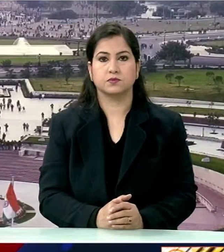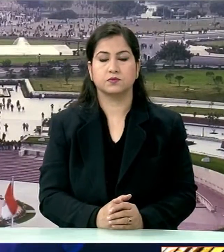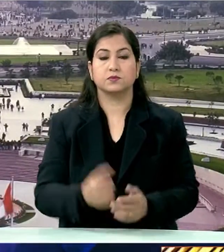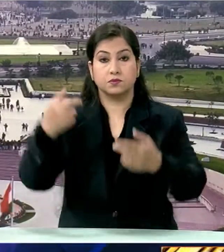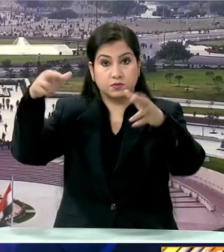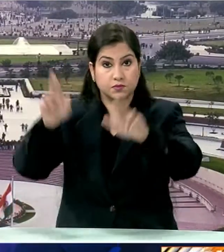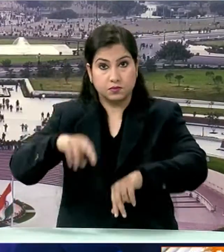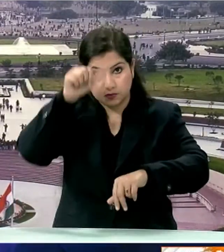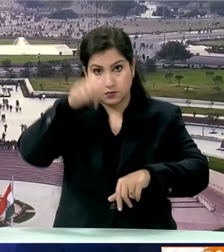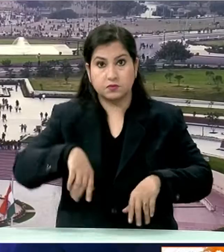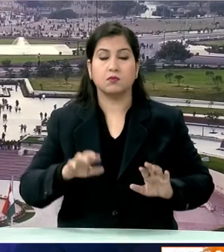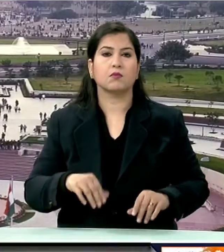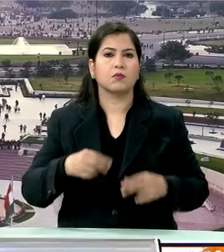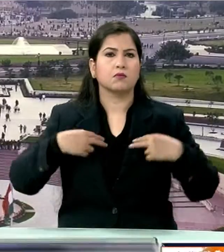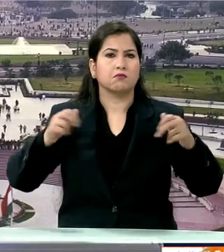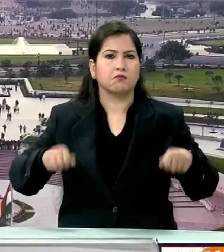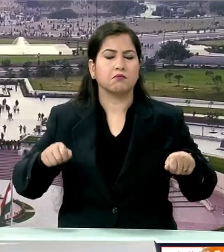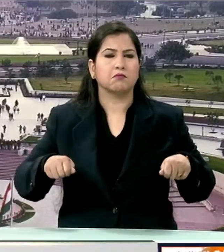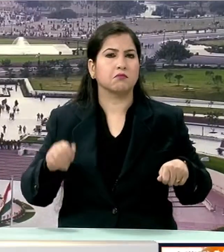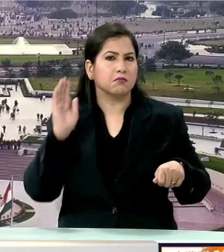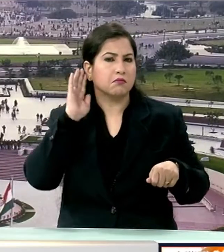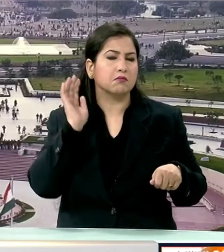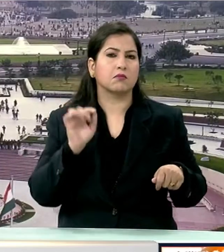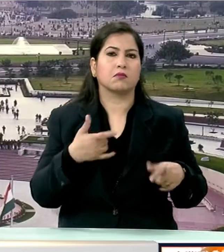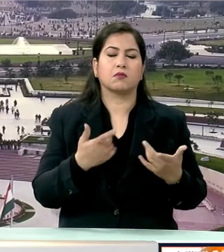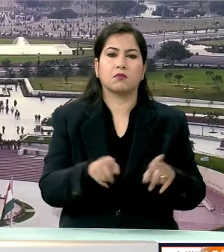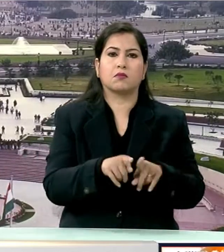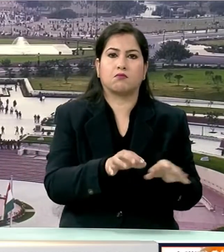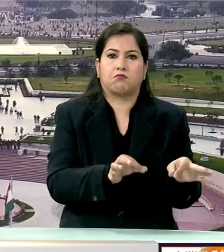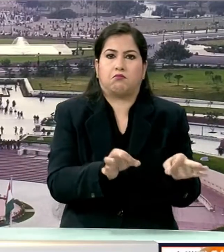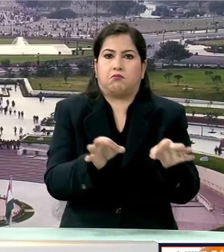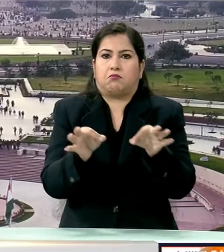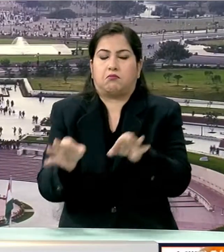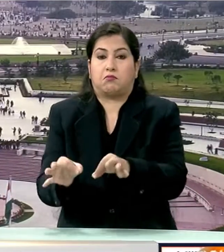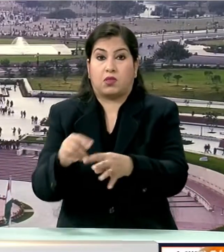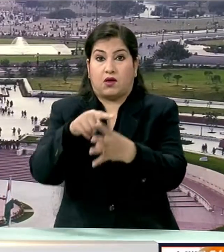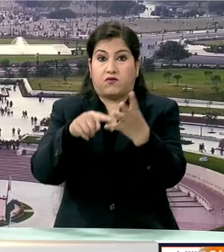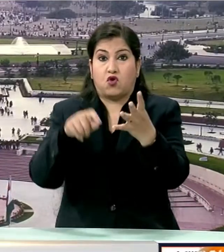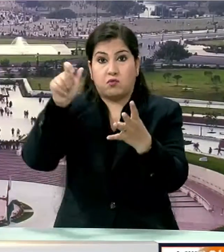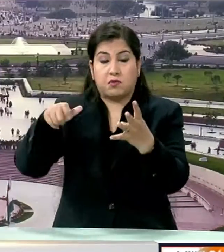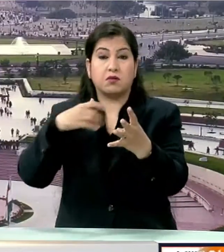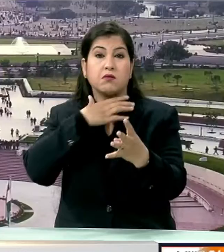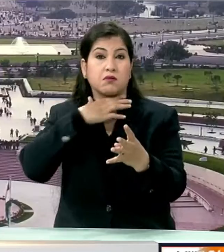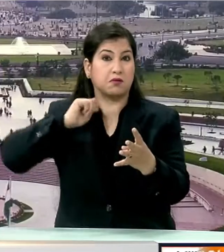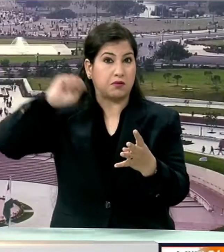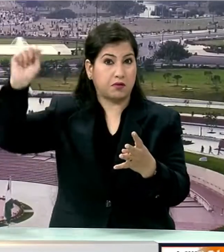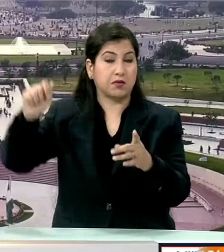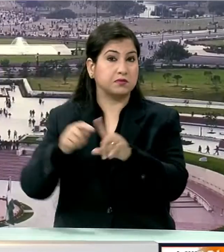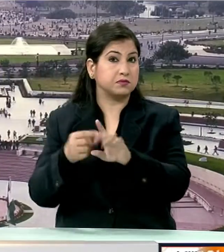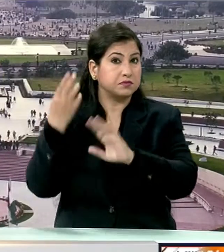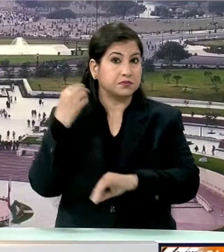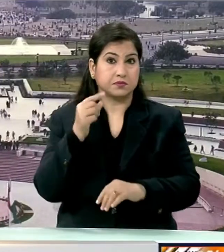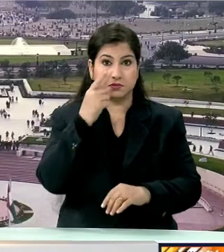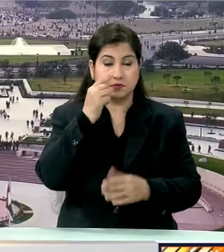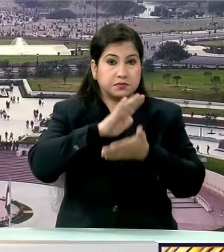Back home, a Delhi court on Monday deferred till further order the hanging of the 4 death row convicts in the 2012